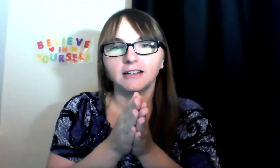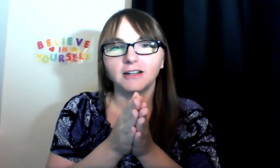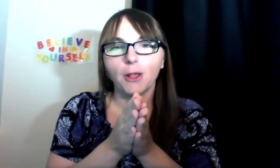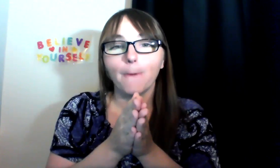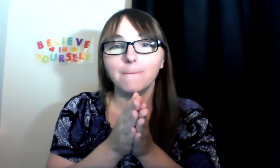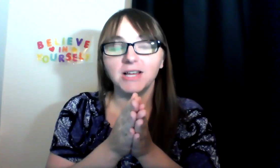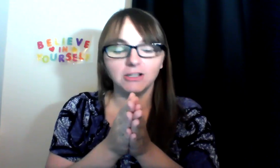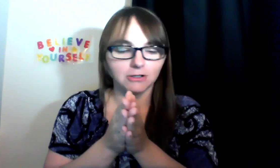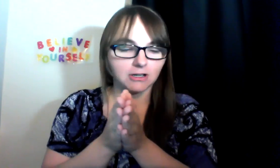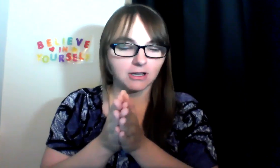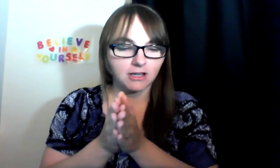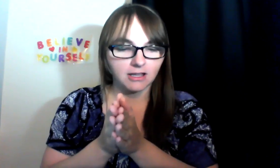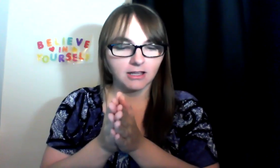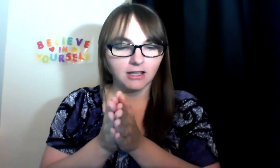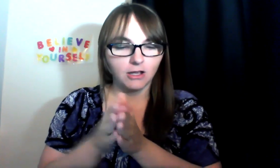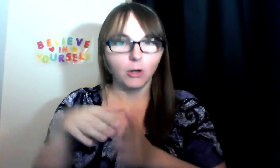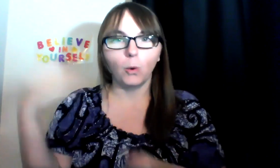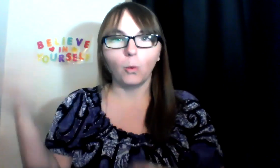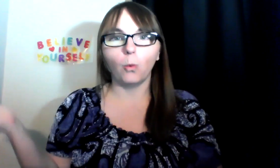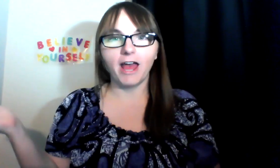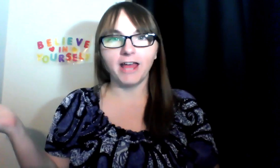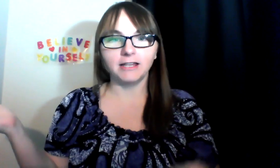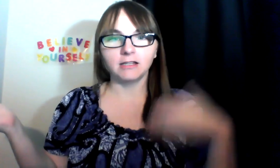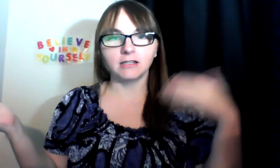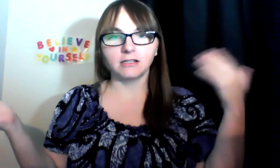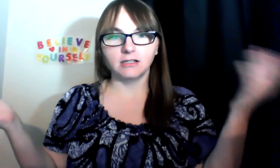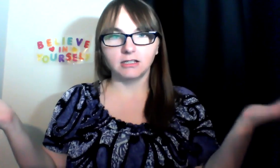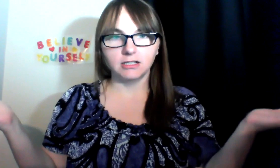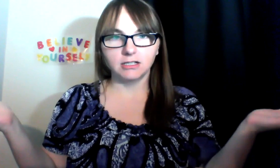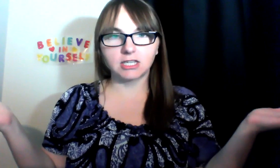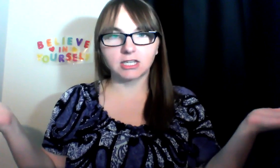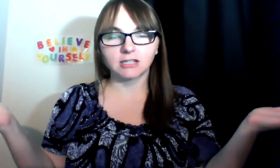Milk. Went, tk.